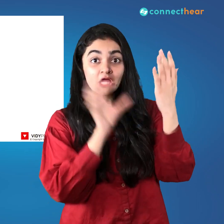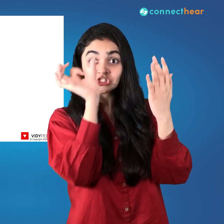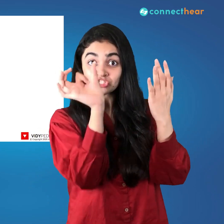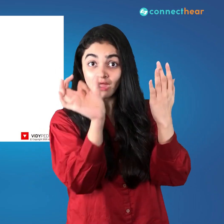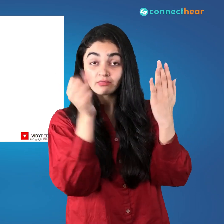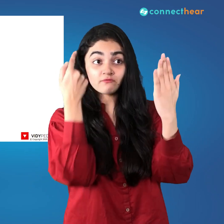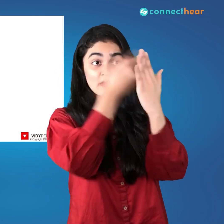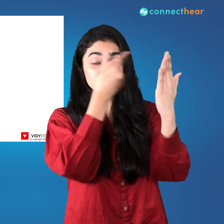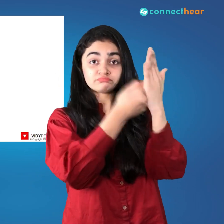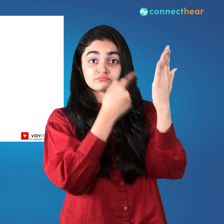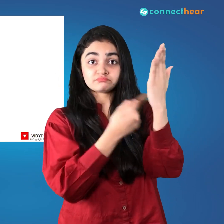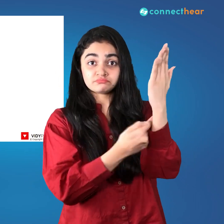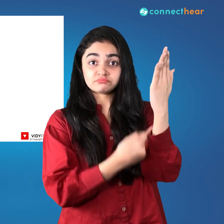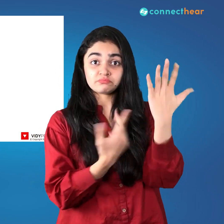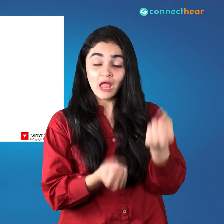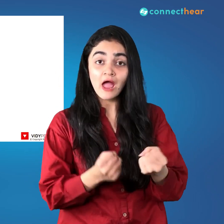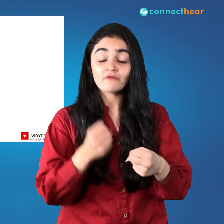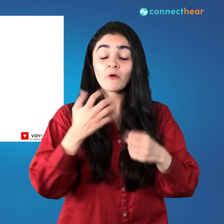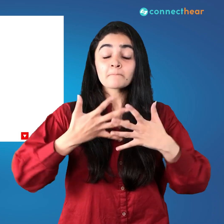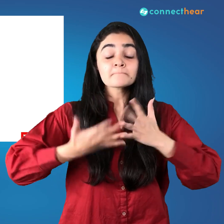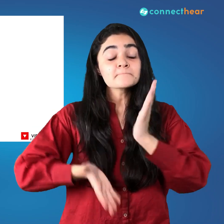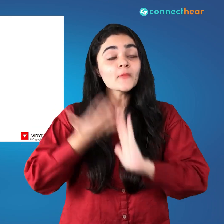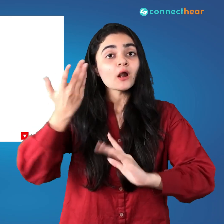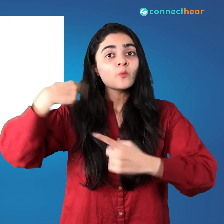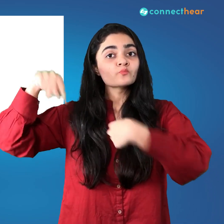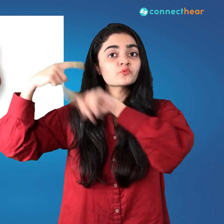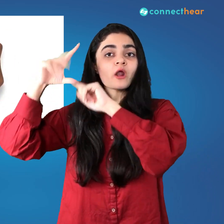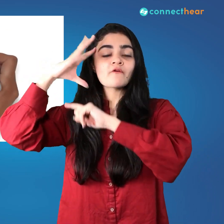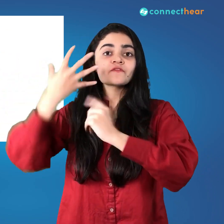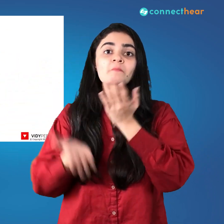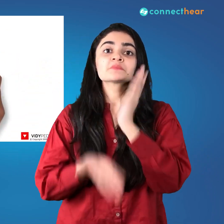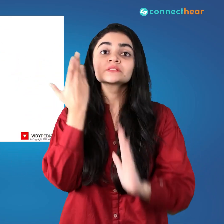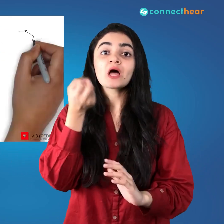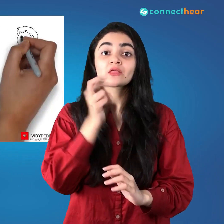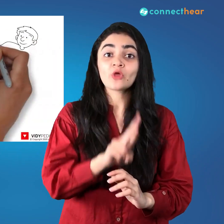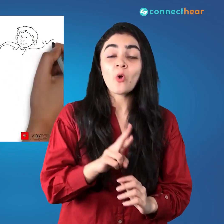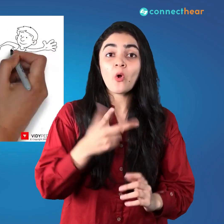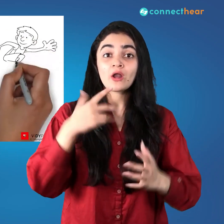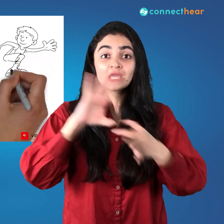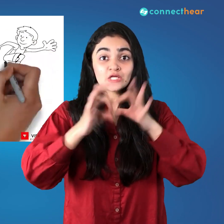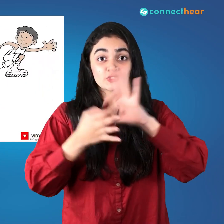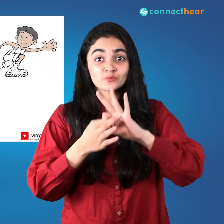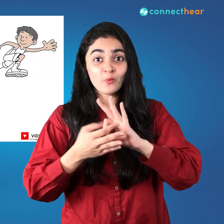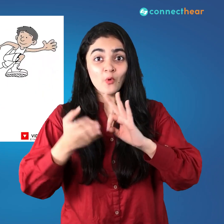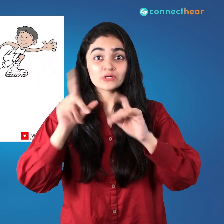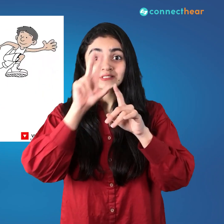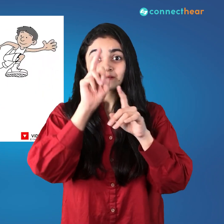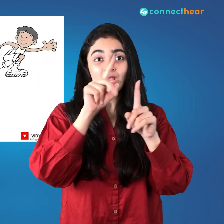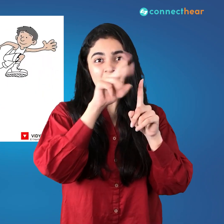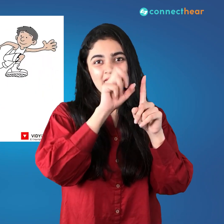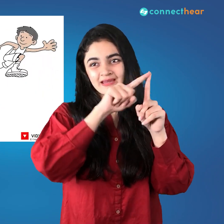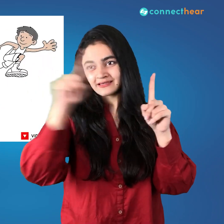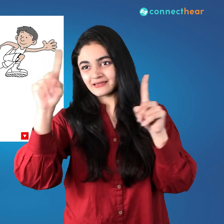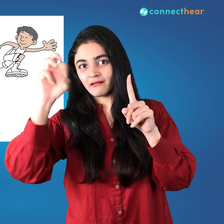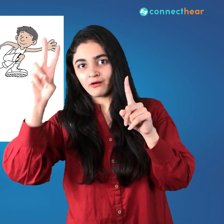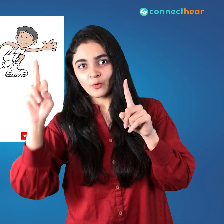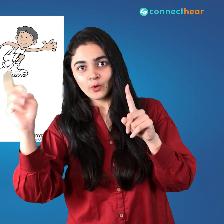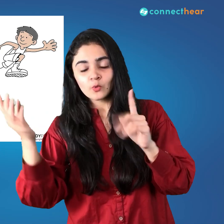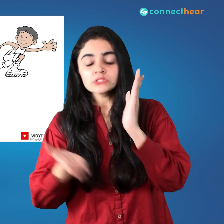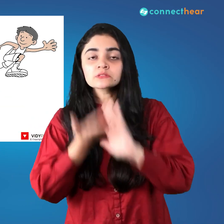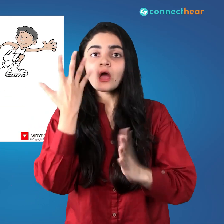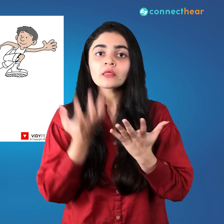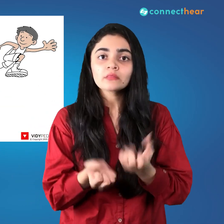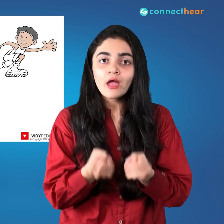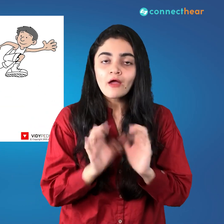times. He has been ranked the greatest heavyweight boxer of all time and as the greatest athlete of the 20th century by Sports Illustrated,